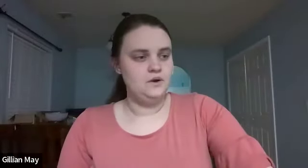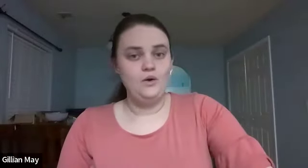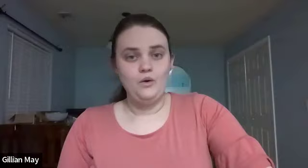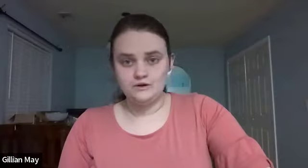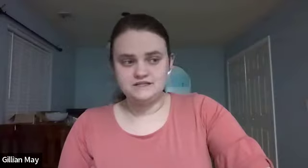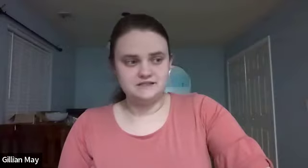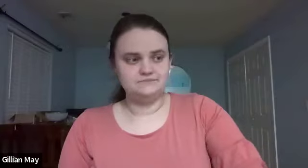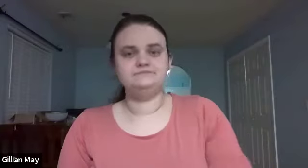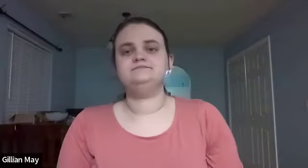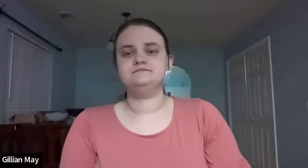Horse.